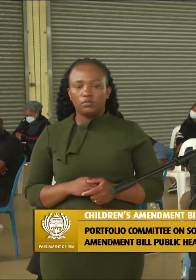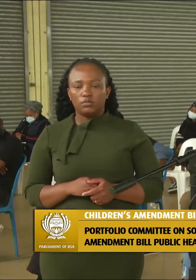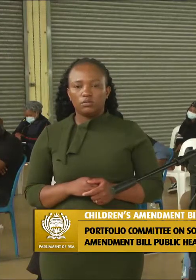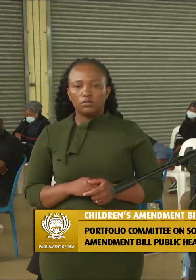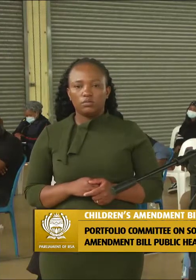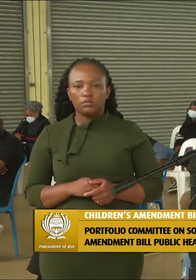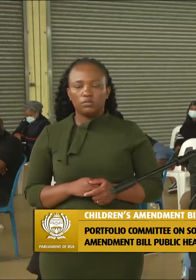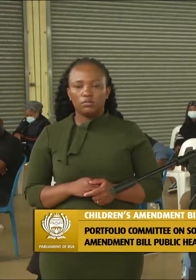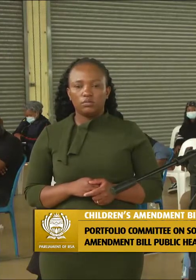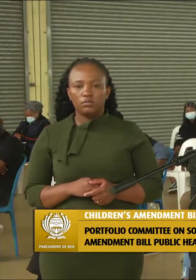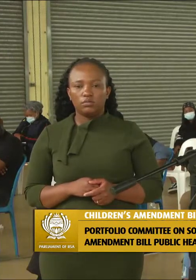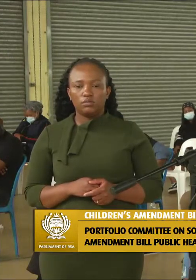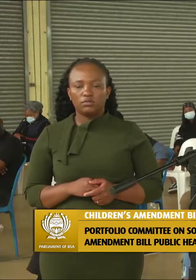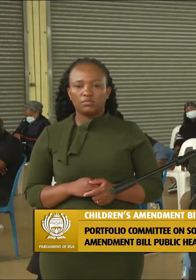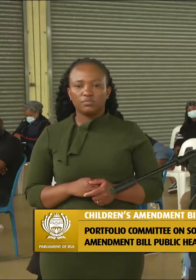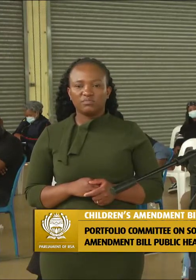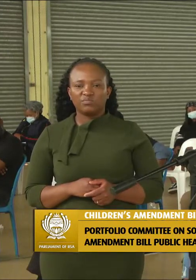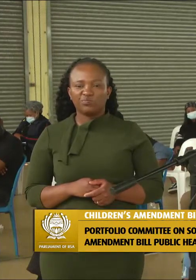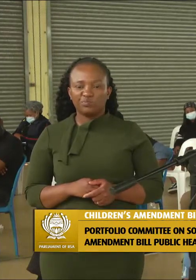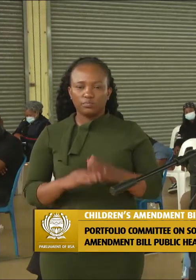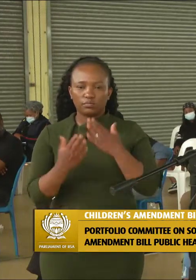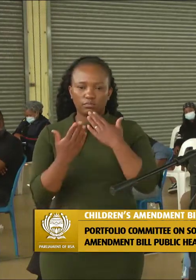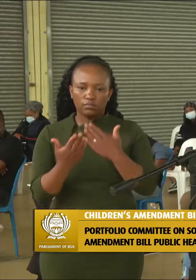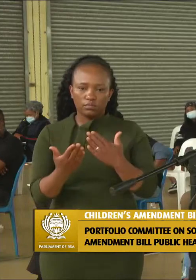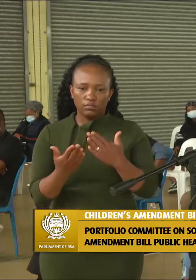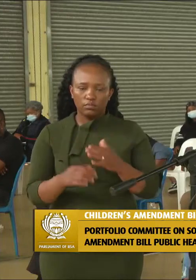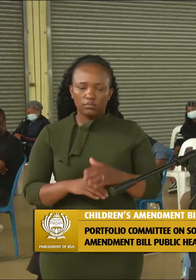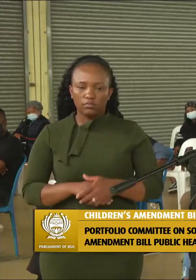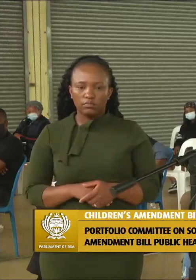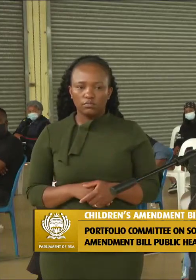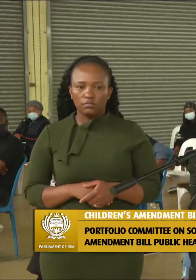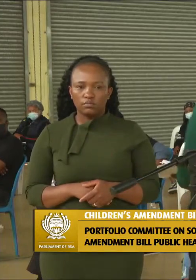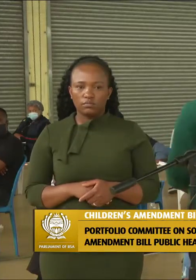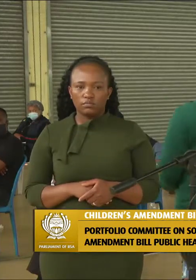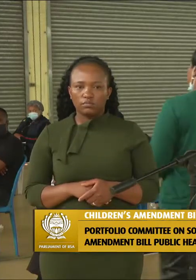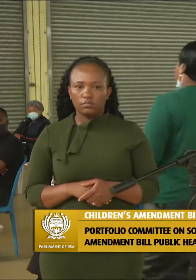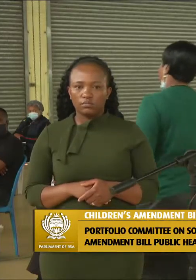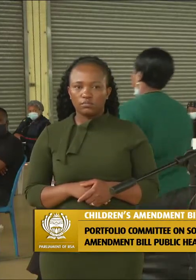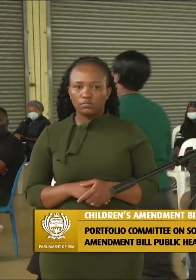to such facilities. Ngiyabonga. Thank you very much.